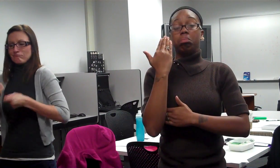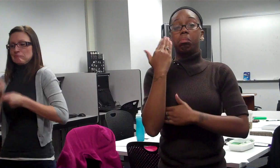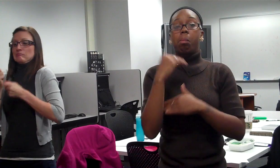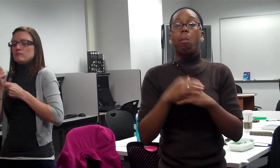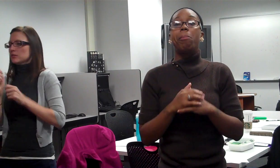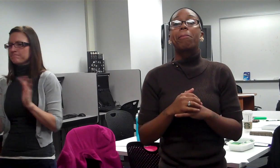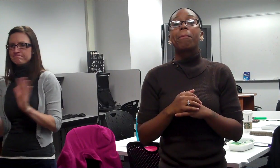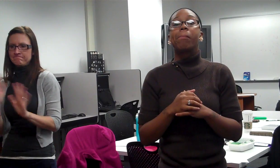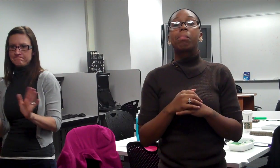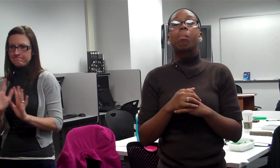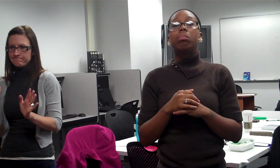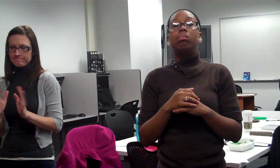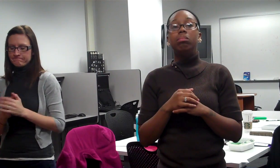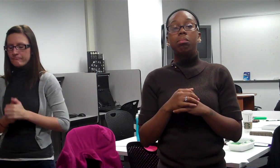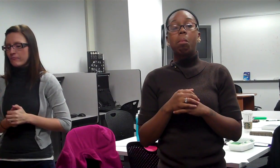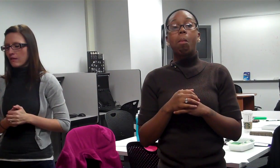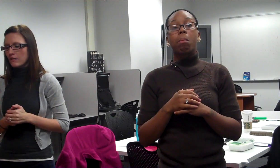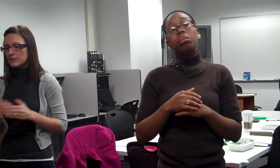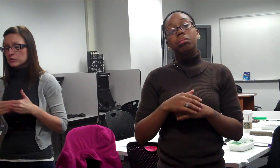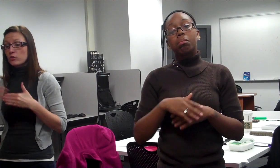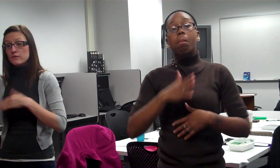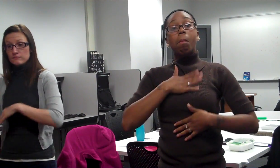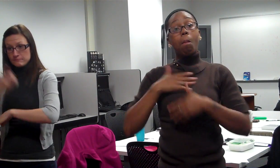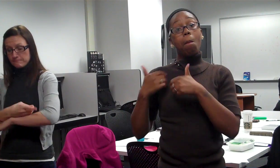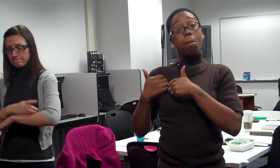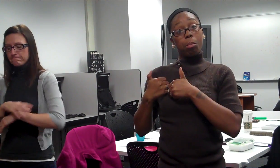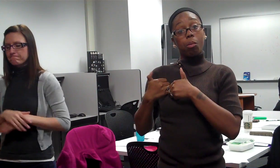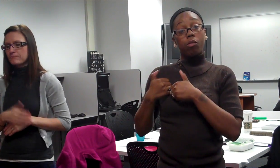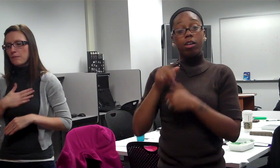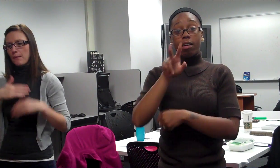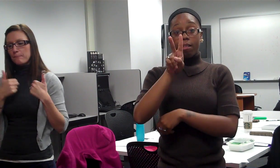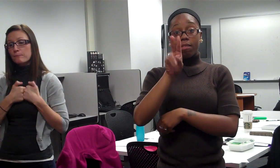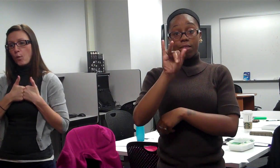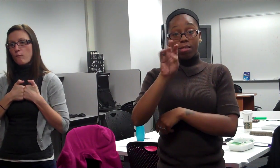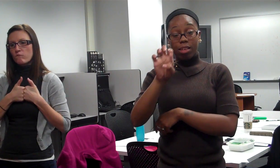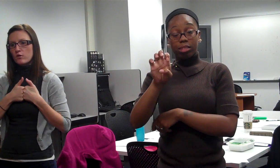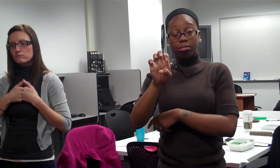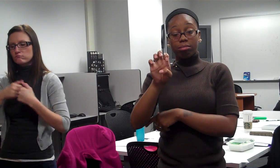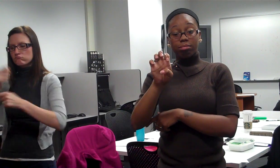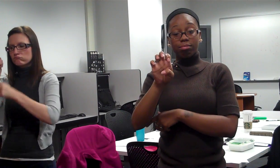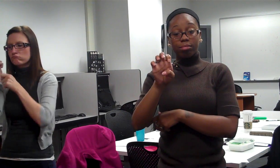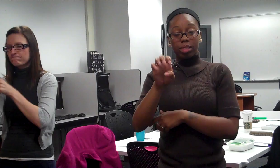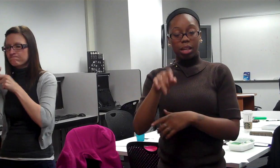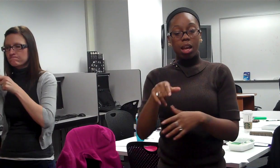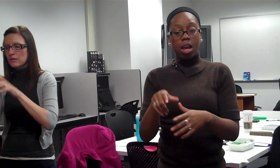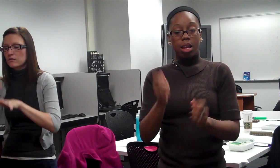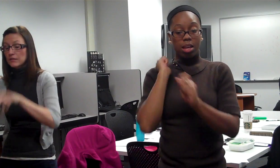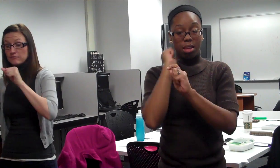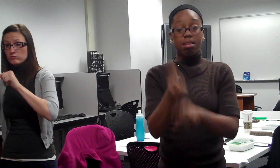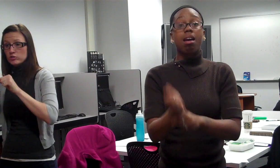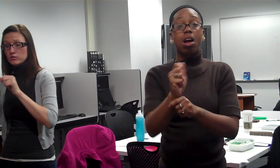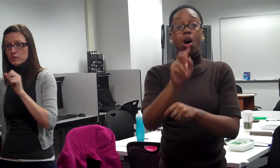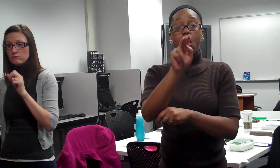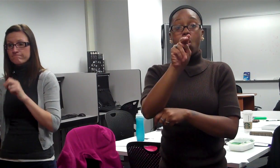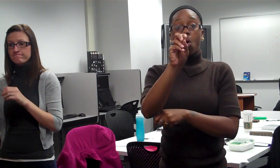in, my boyfriend Vince catches this northern. Now they have teeth, except for this one,